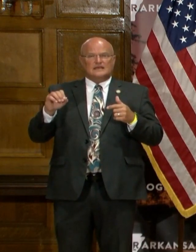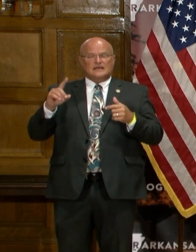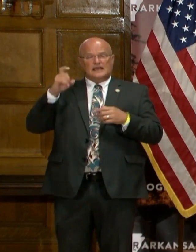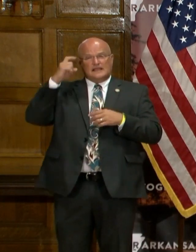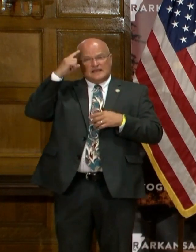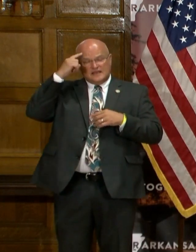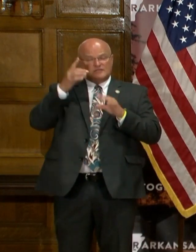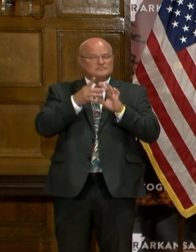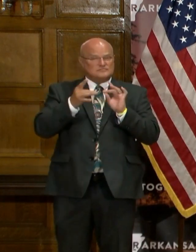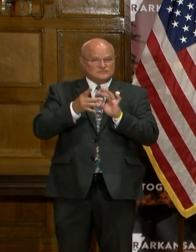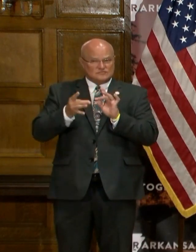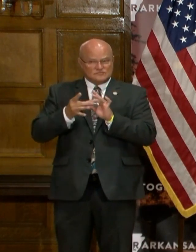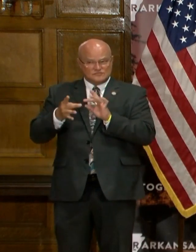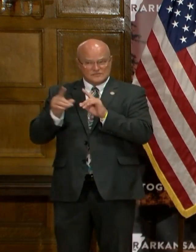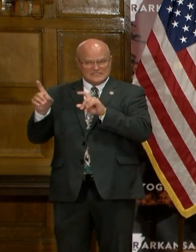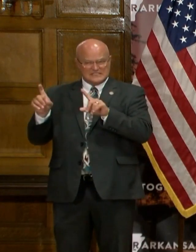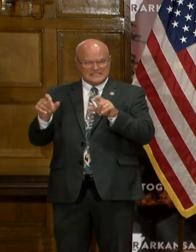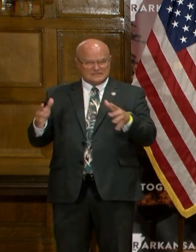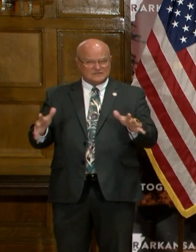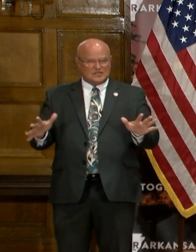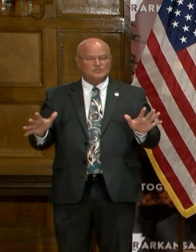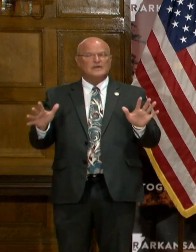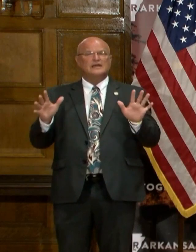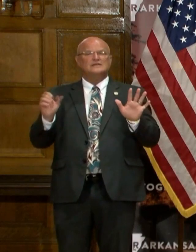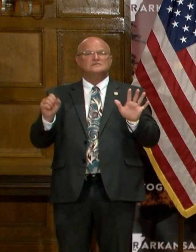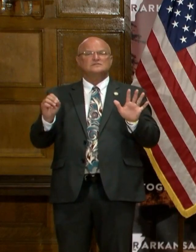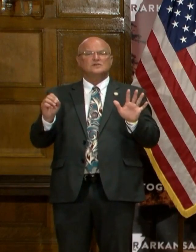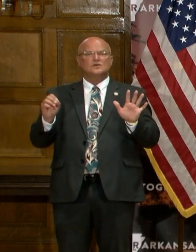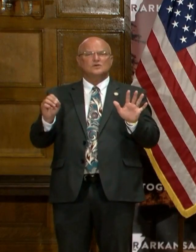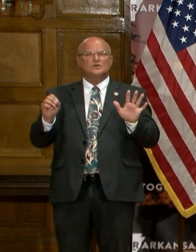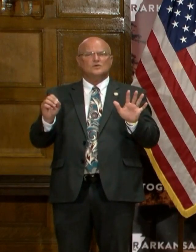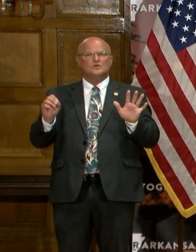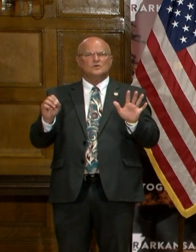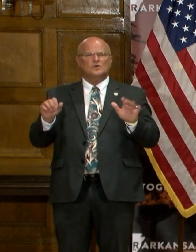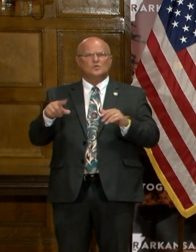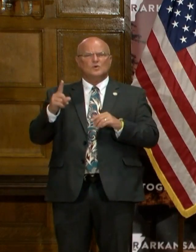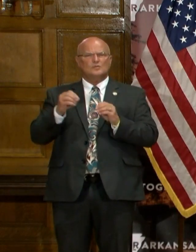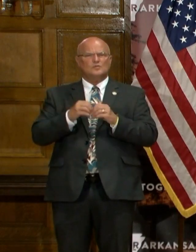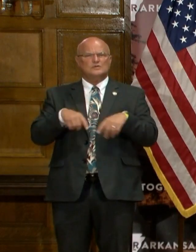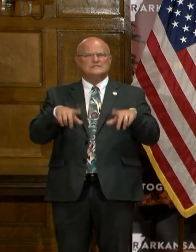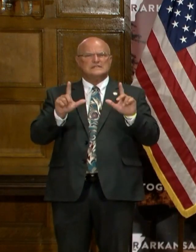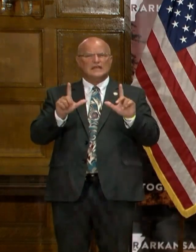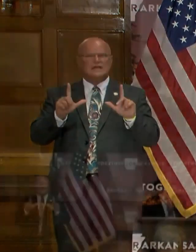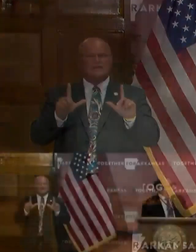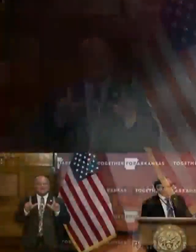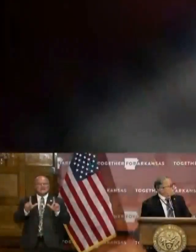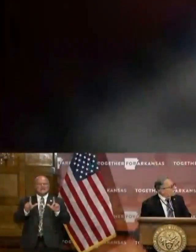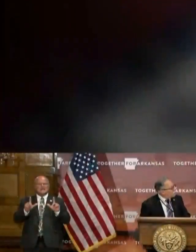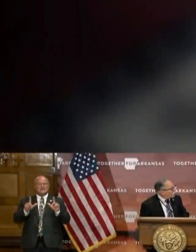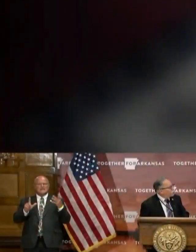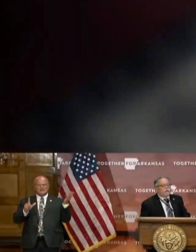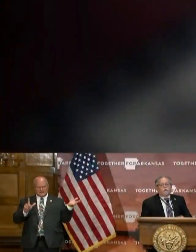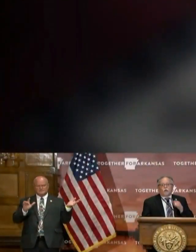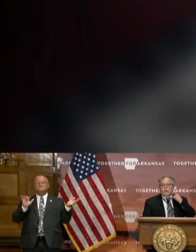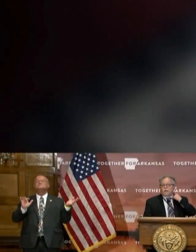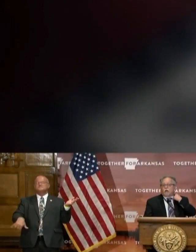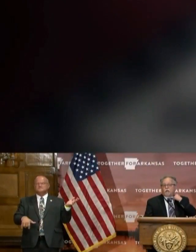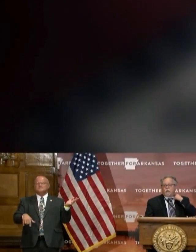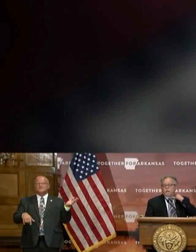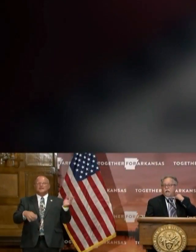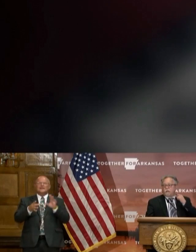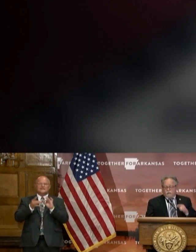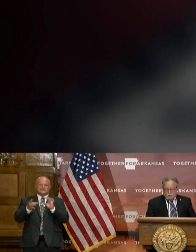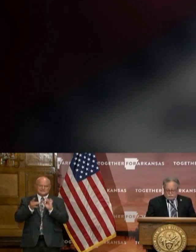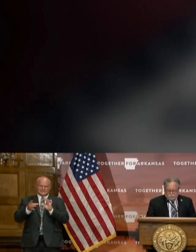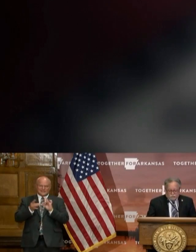Governor has covered the rest of the testing that we talked about. I believe there's another slide at this point, or not? Yes, very good. So let me